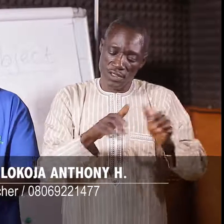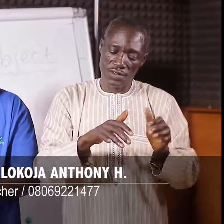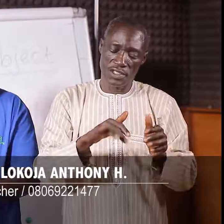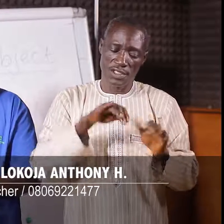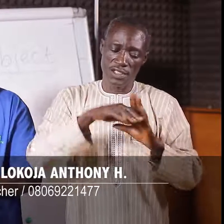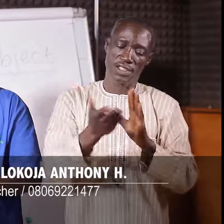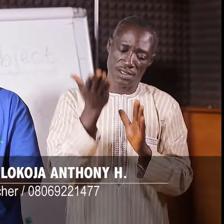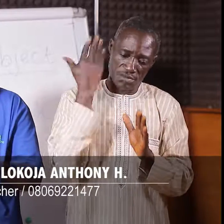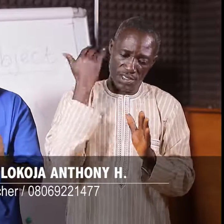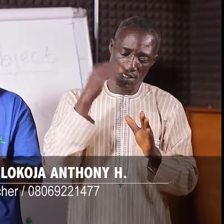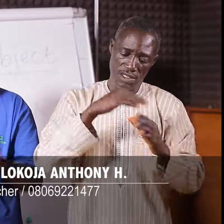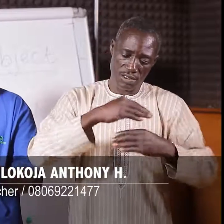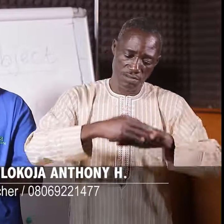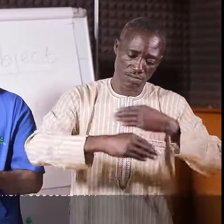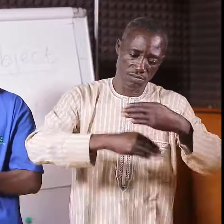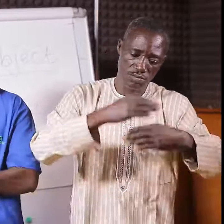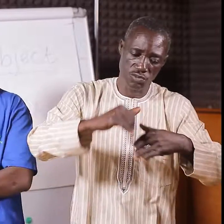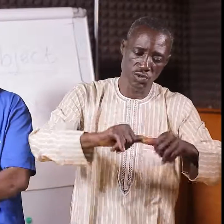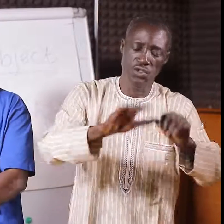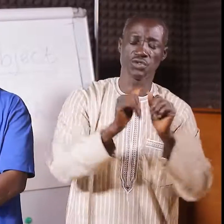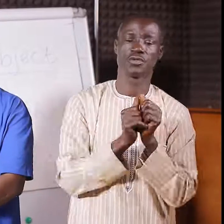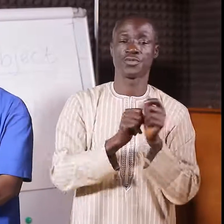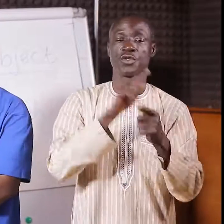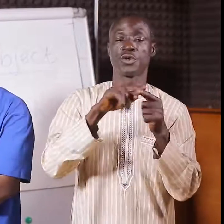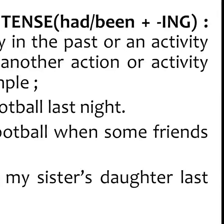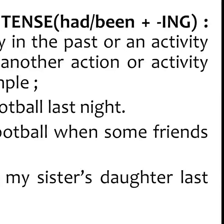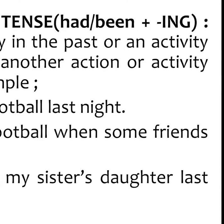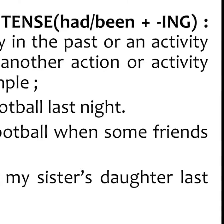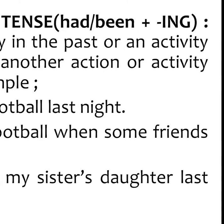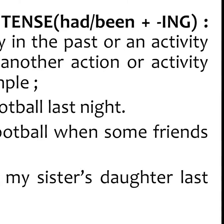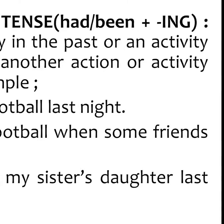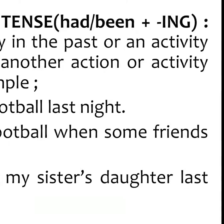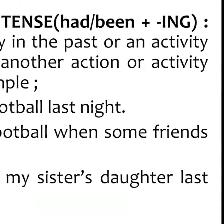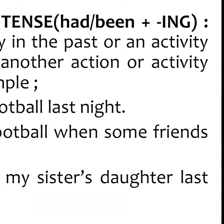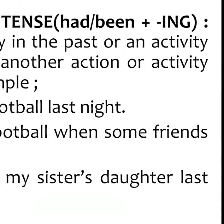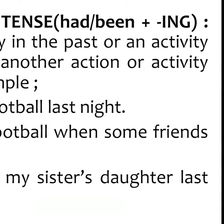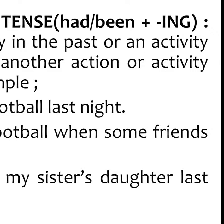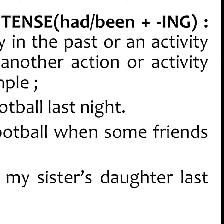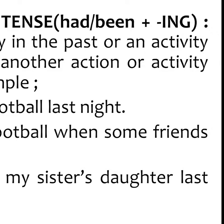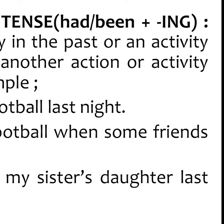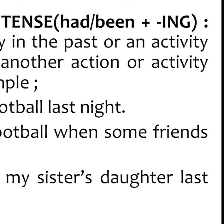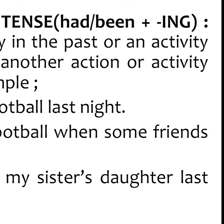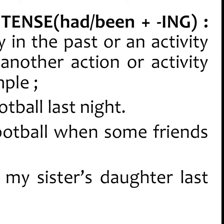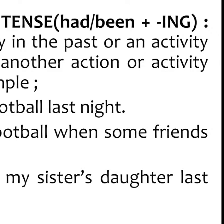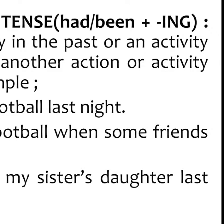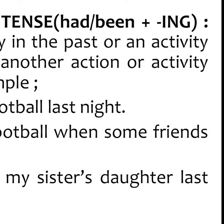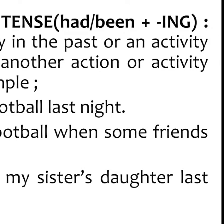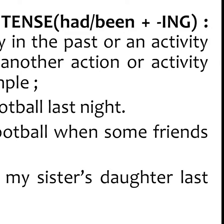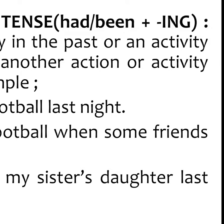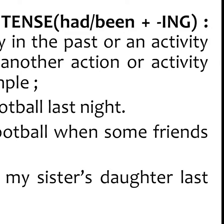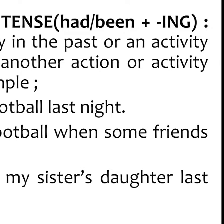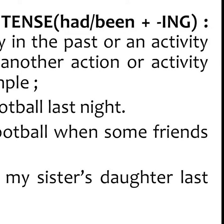or activity in progress when another activity occurred. Example, I was watching